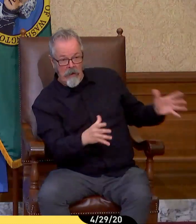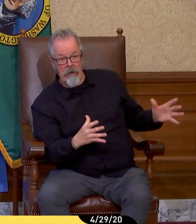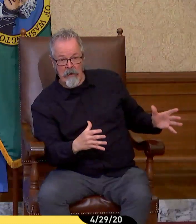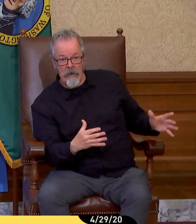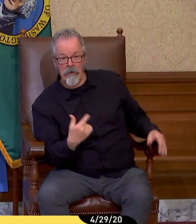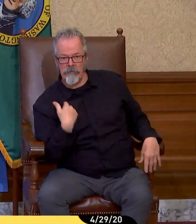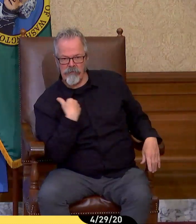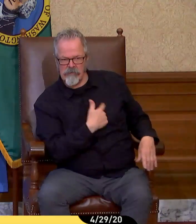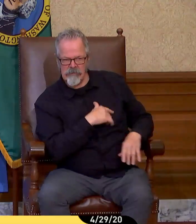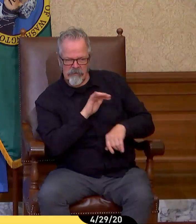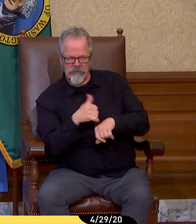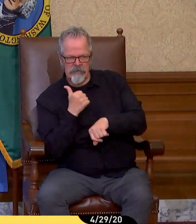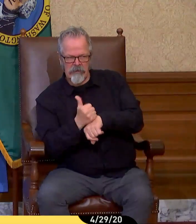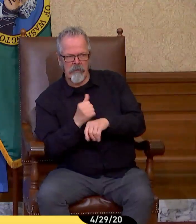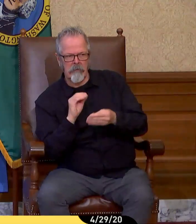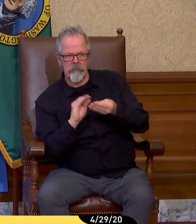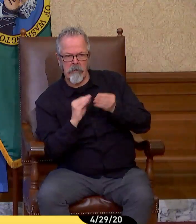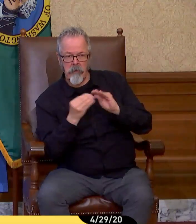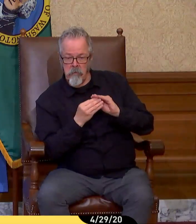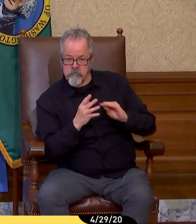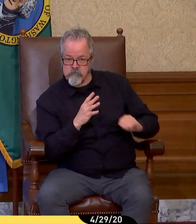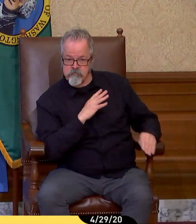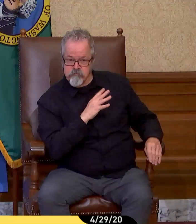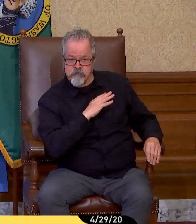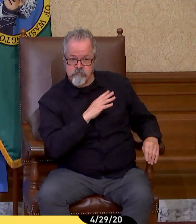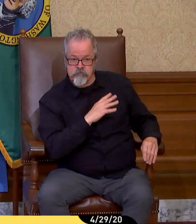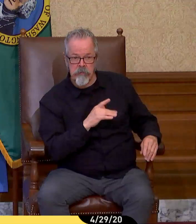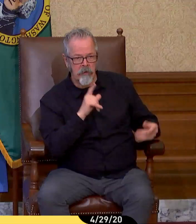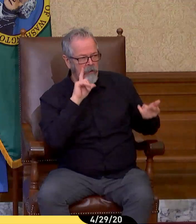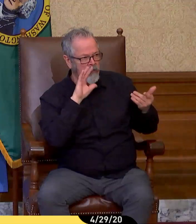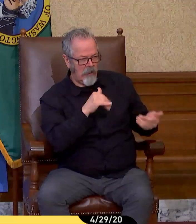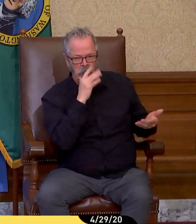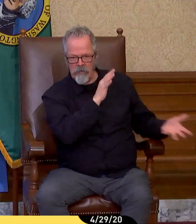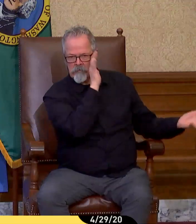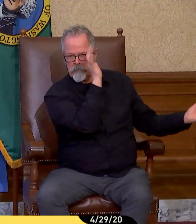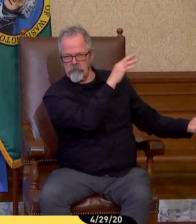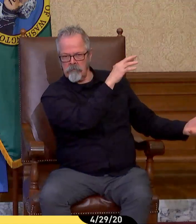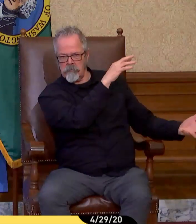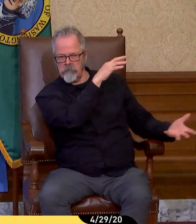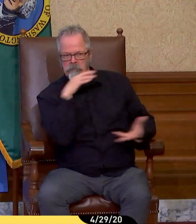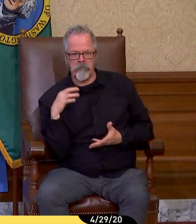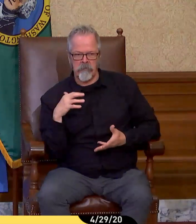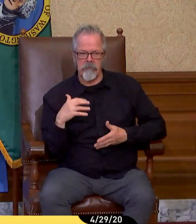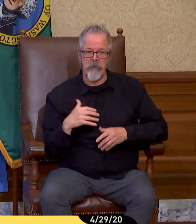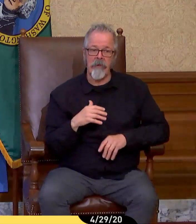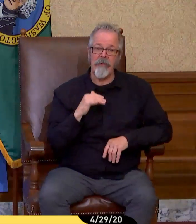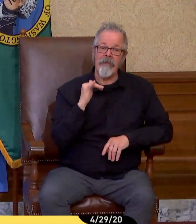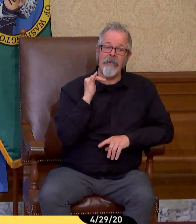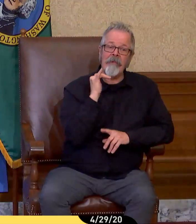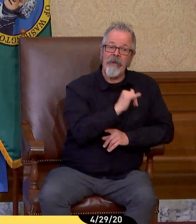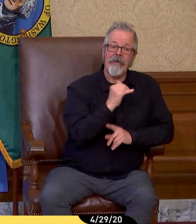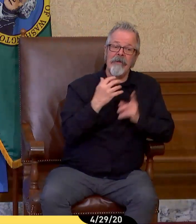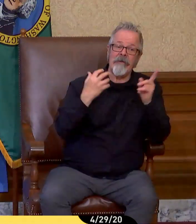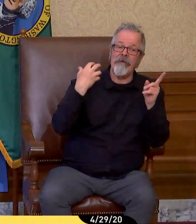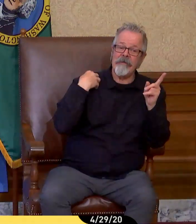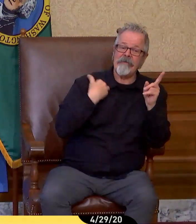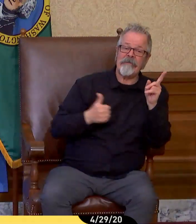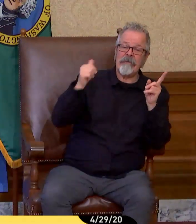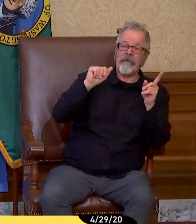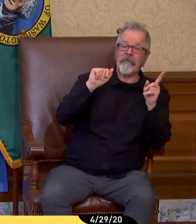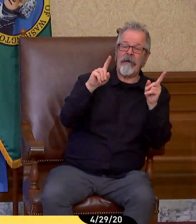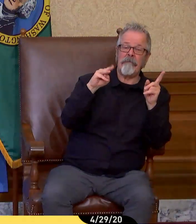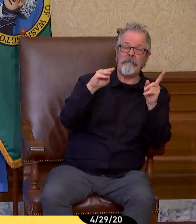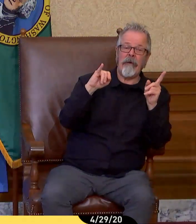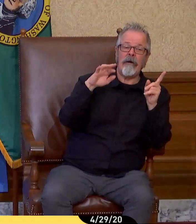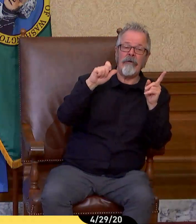through. And I know the Admiral is sincere in his commitment to us, but I also know that we've run into glitches